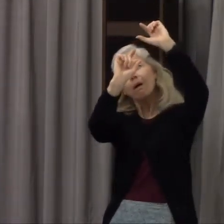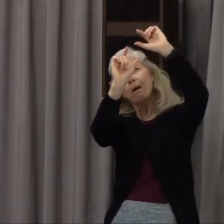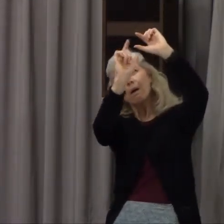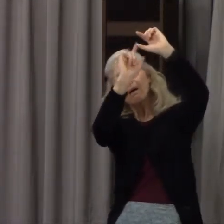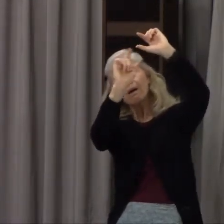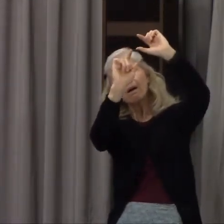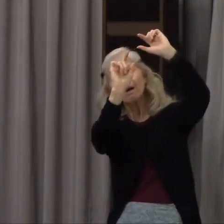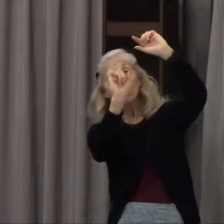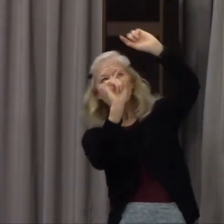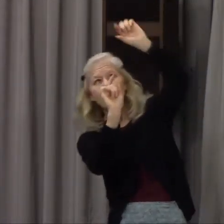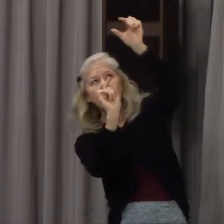cut.